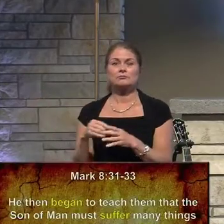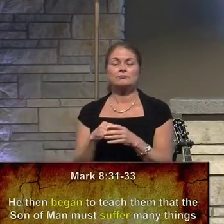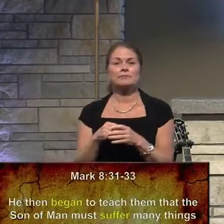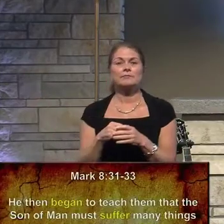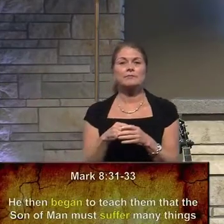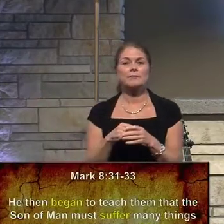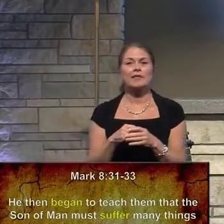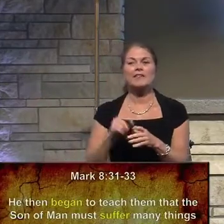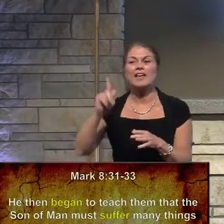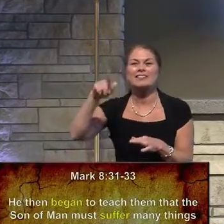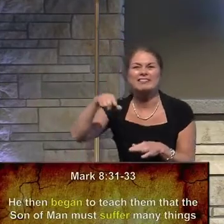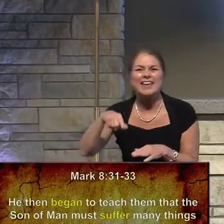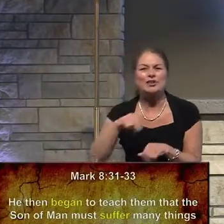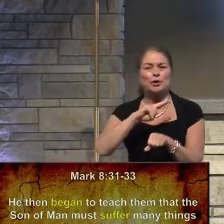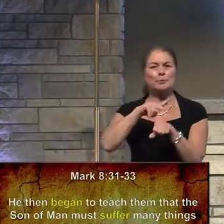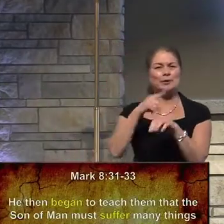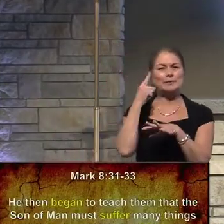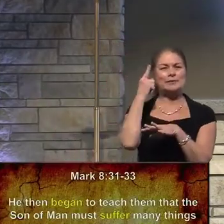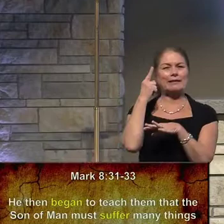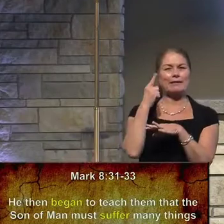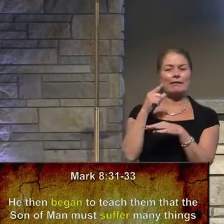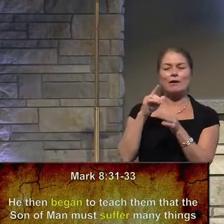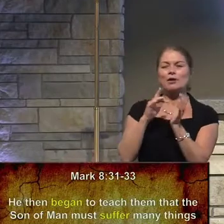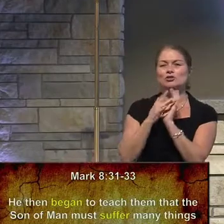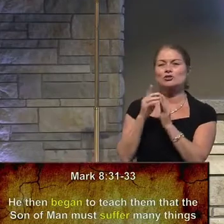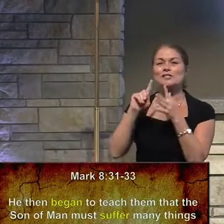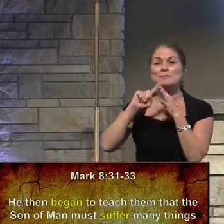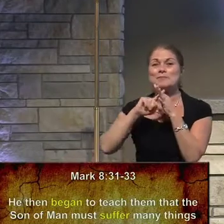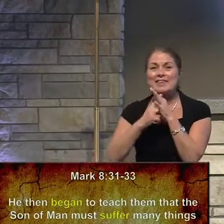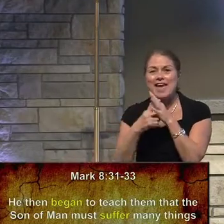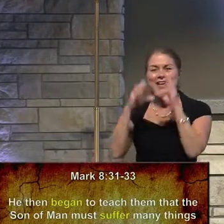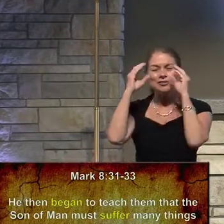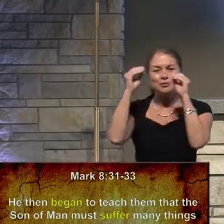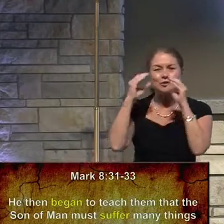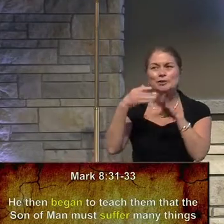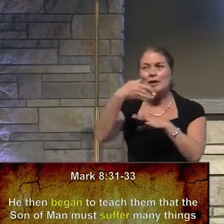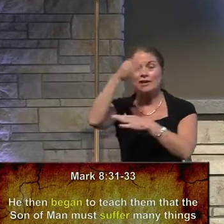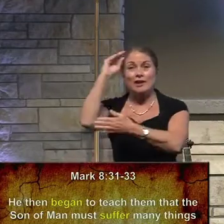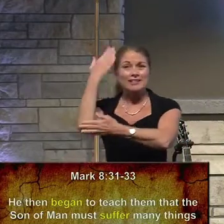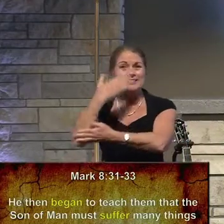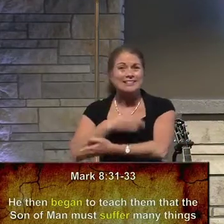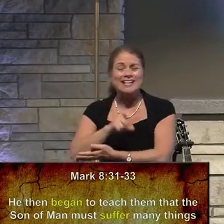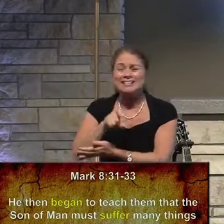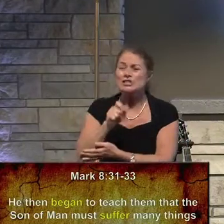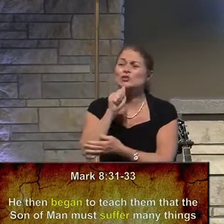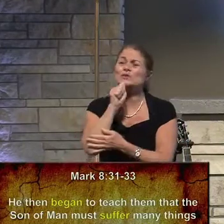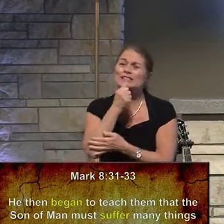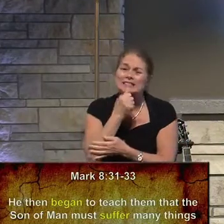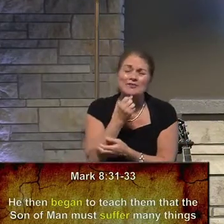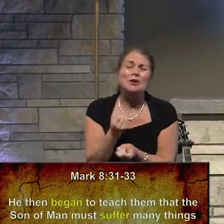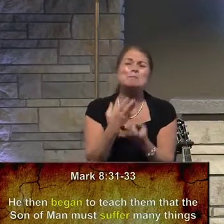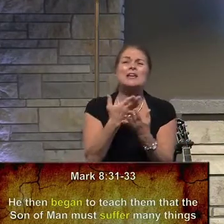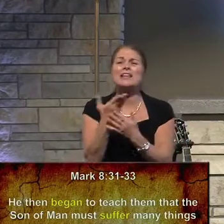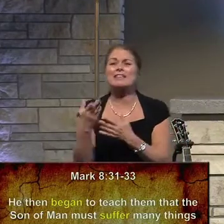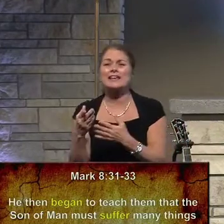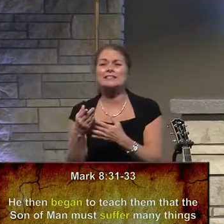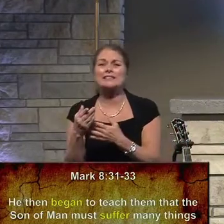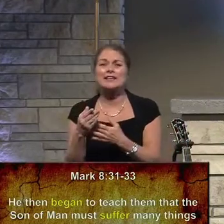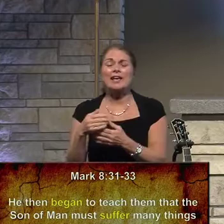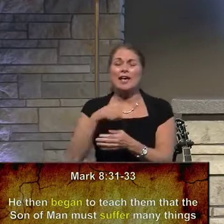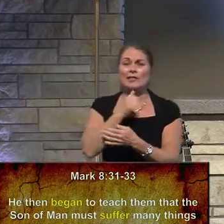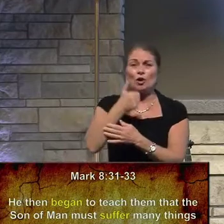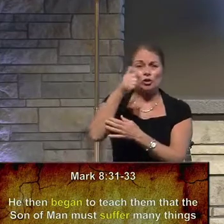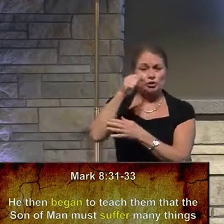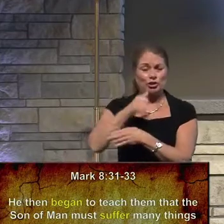Peter recalls that Jesus began to teach them that the Son of Man must suffer many things and be rejected by the elders and the